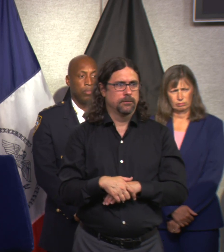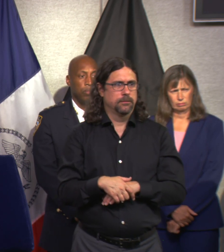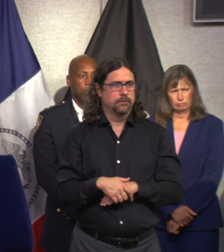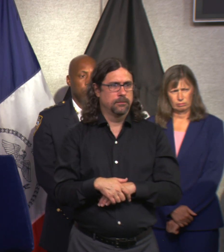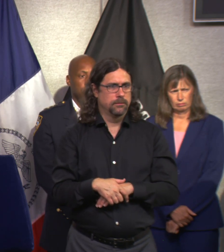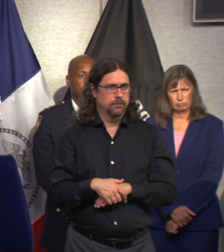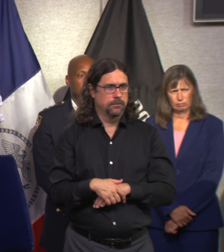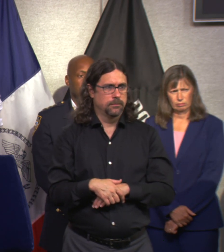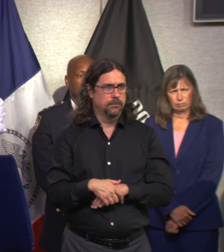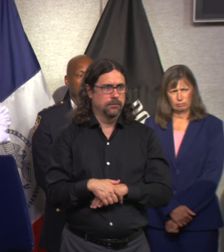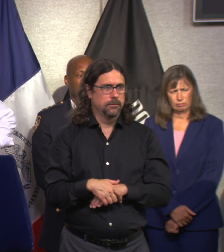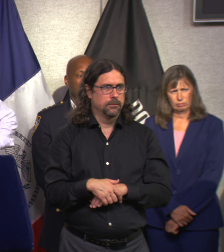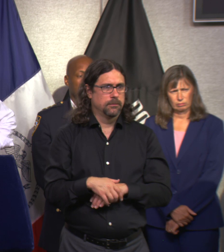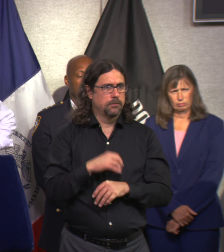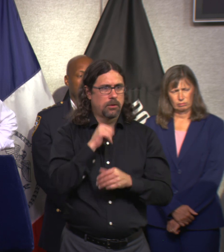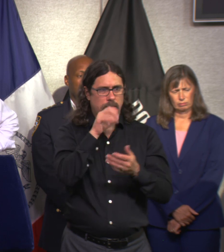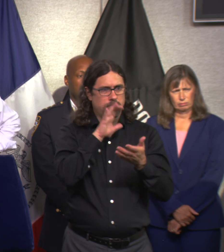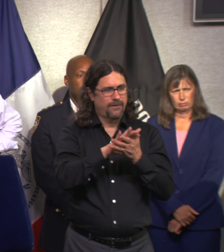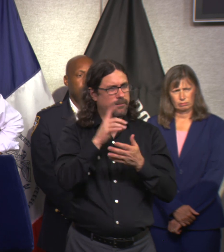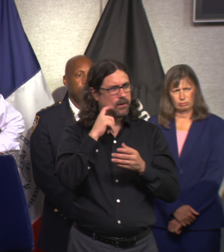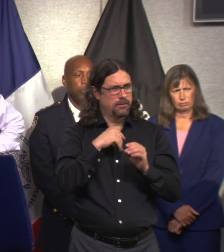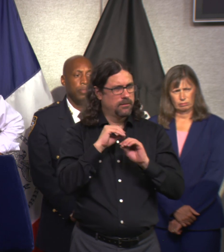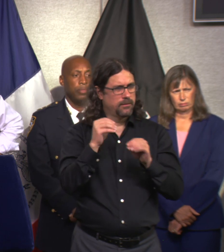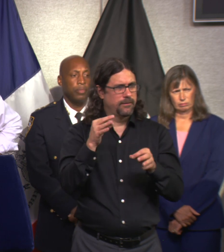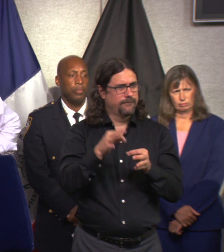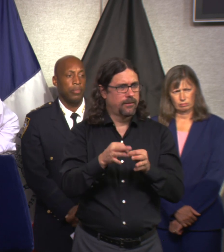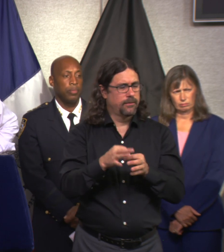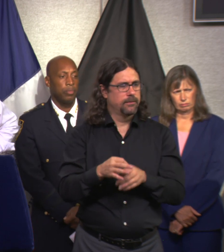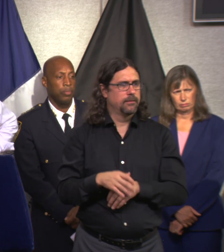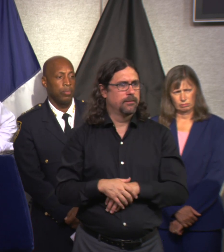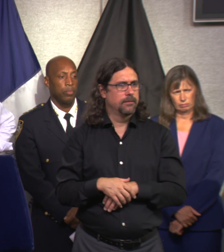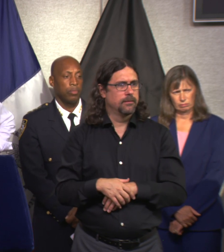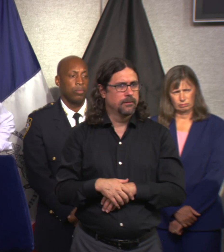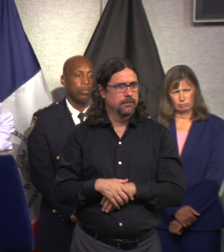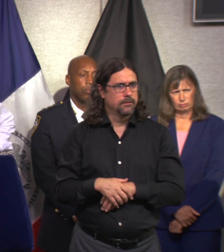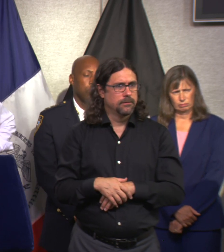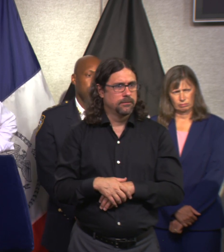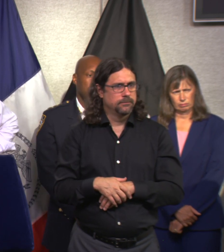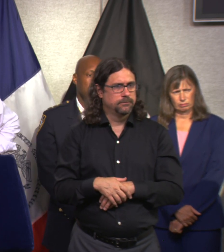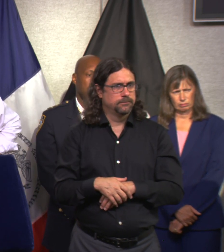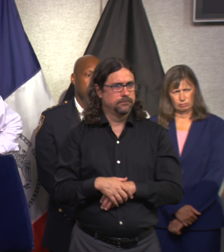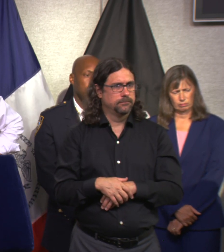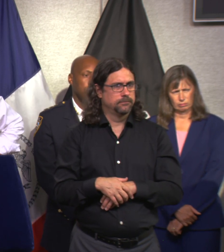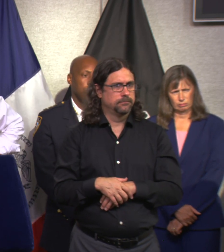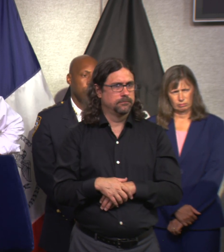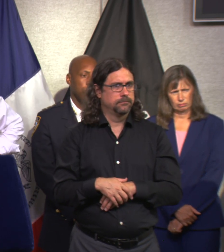From the day that Eric Garner died,